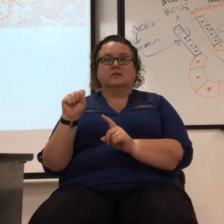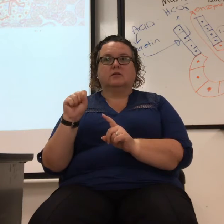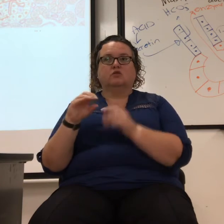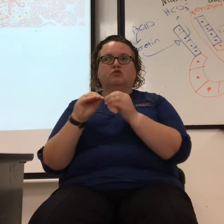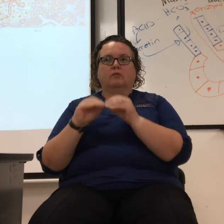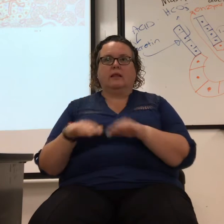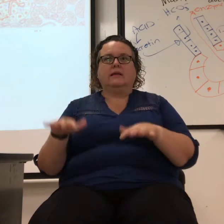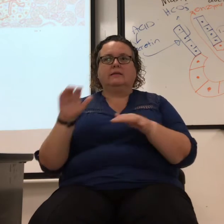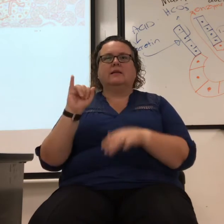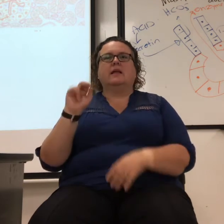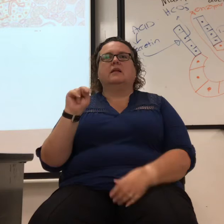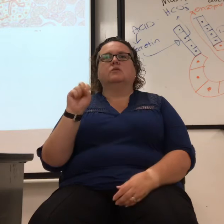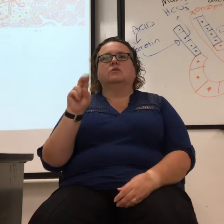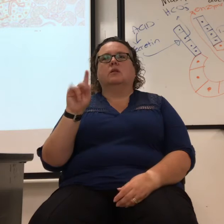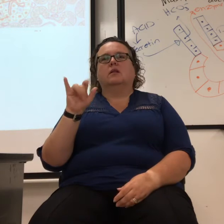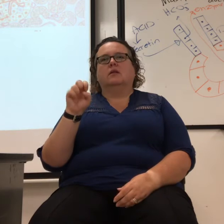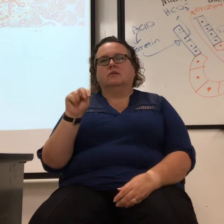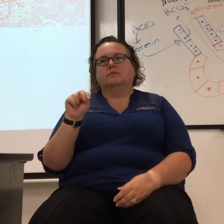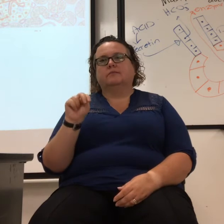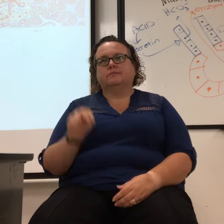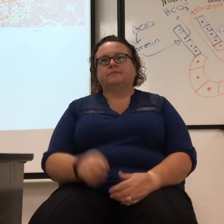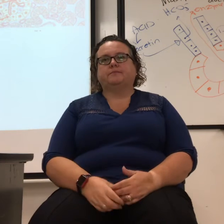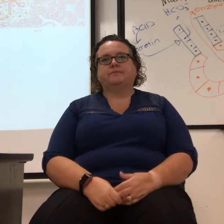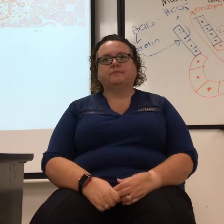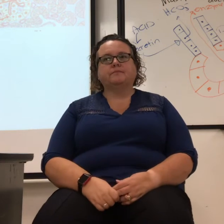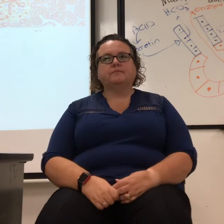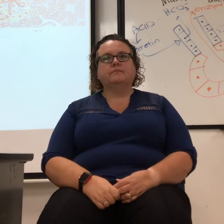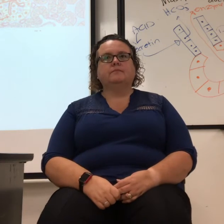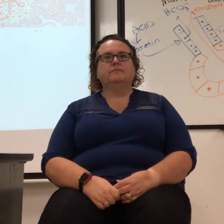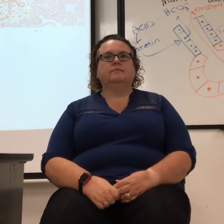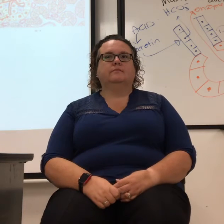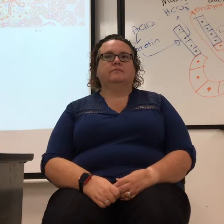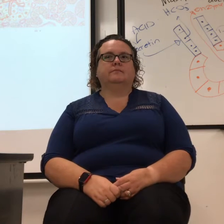release insulin. So I'll draw